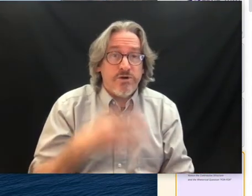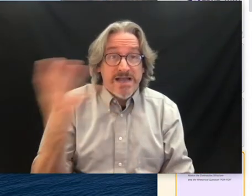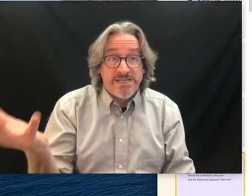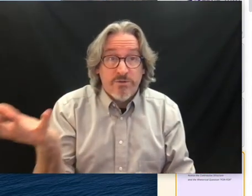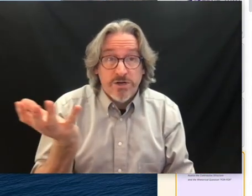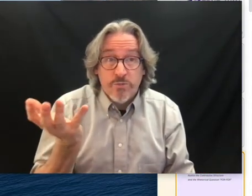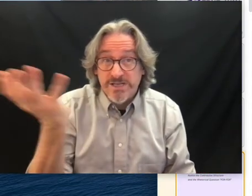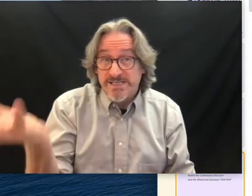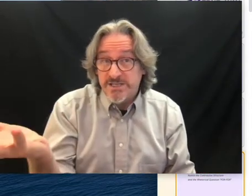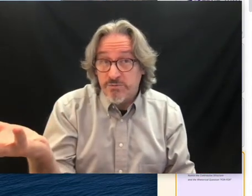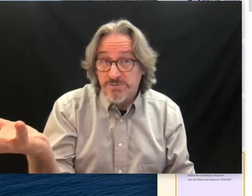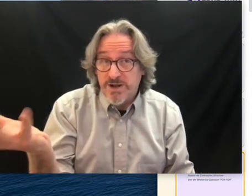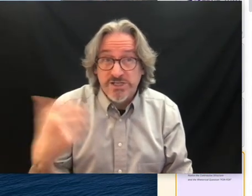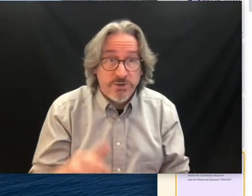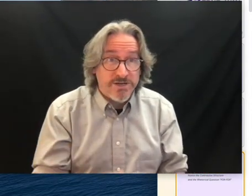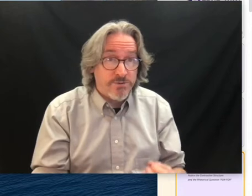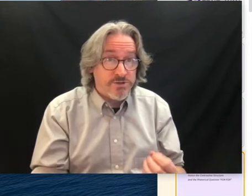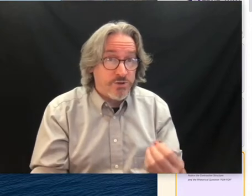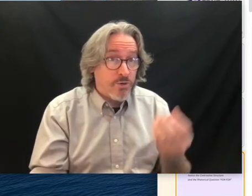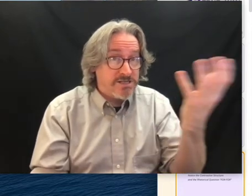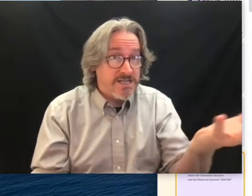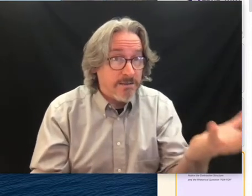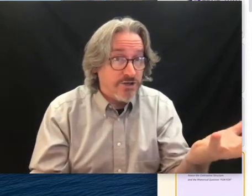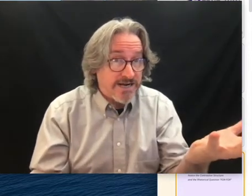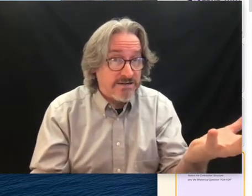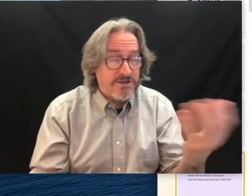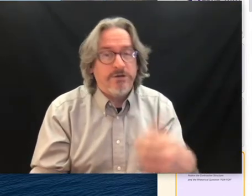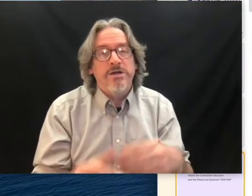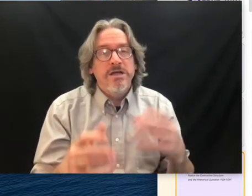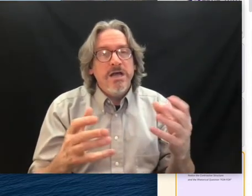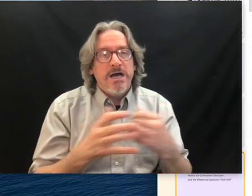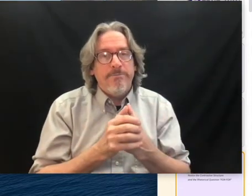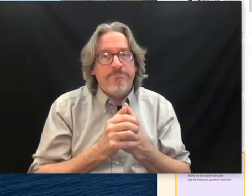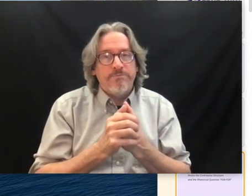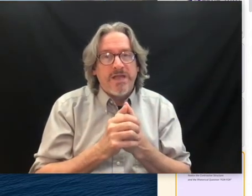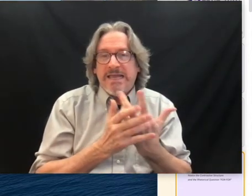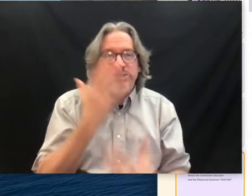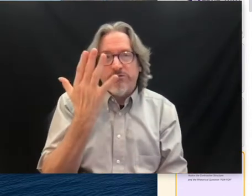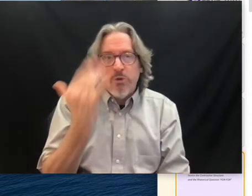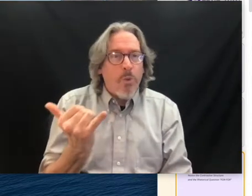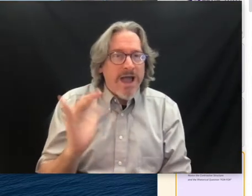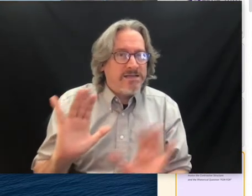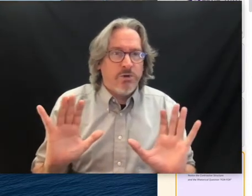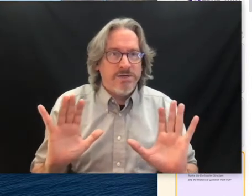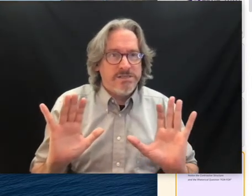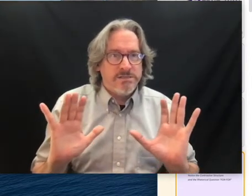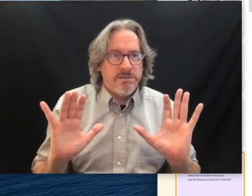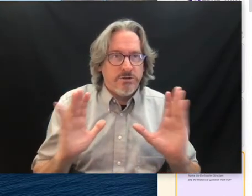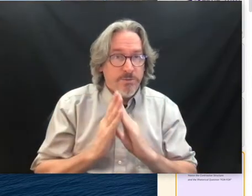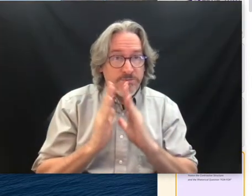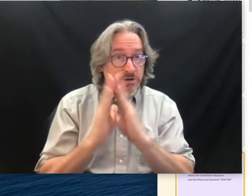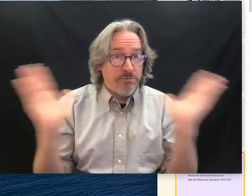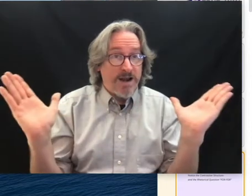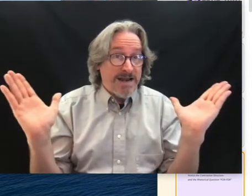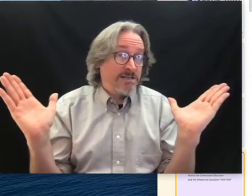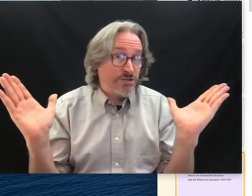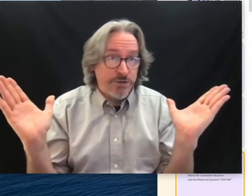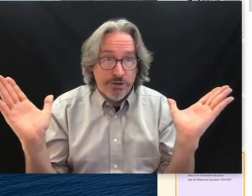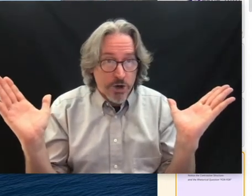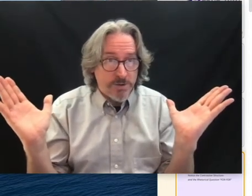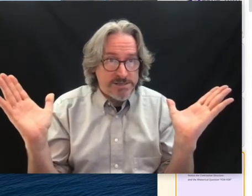So they're asking what is this in a response to, as opposed to what is the objective here. In general, why is always the